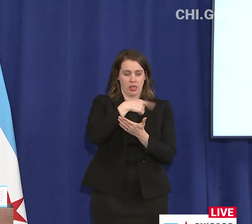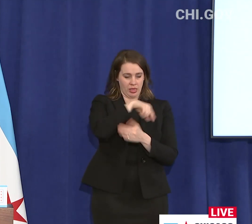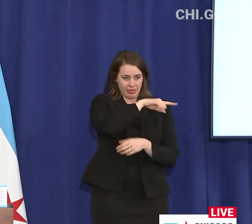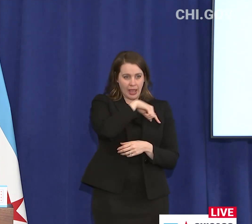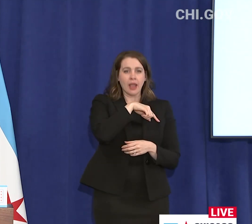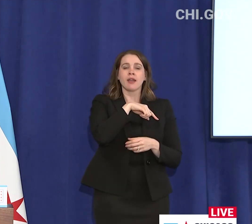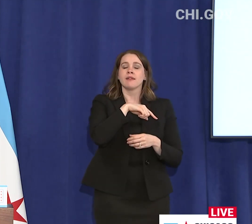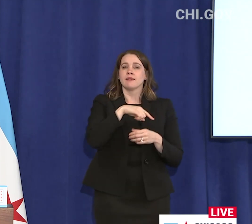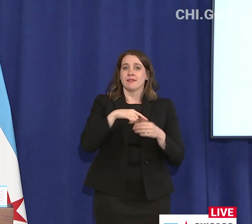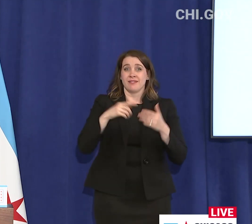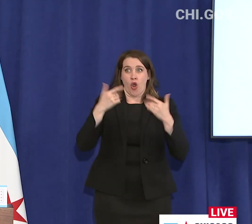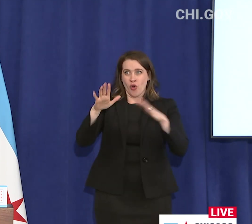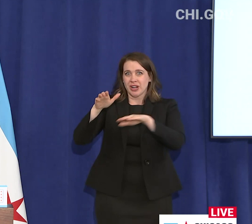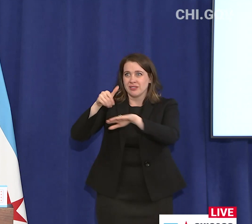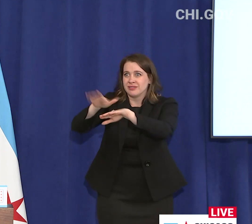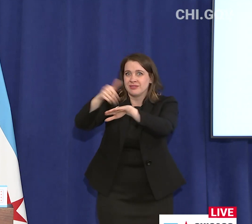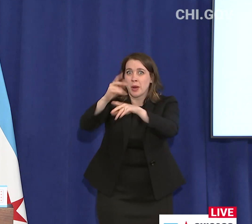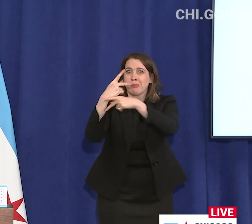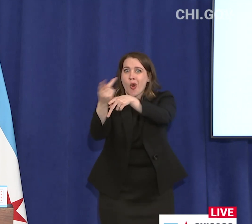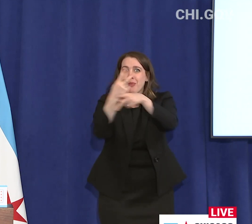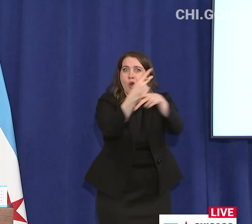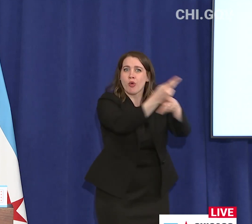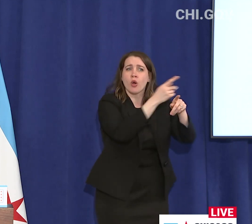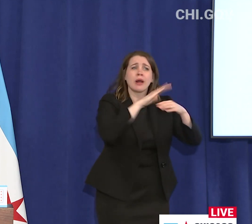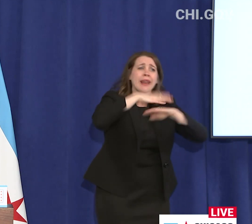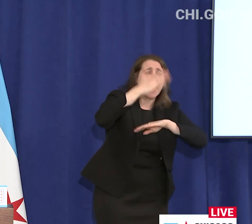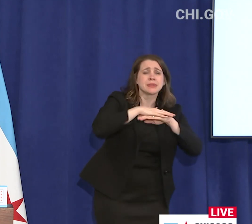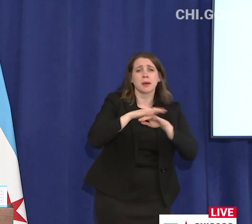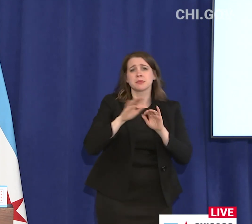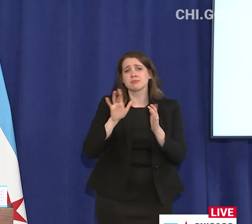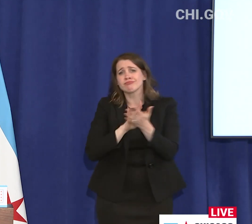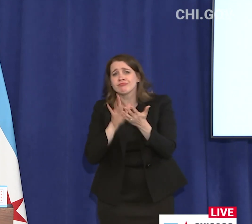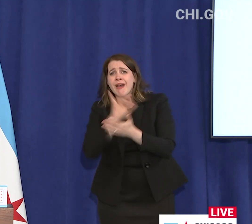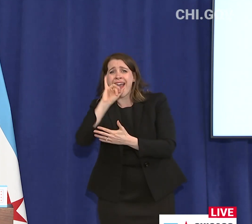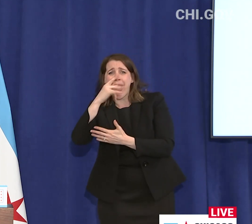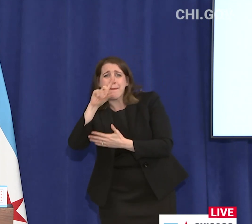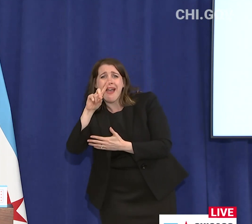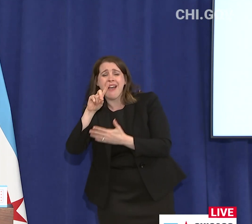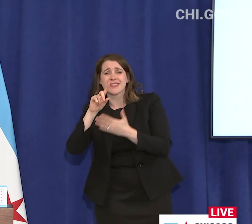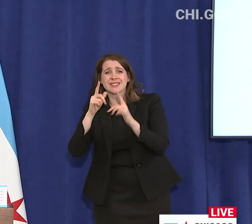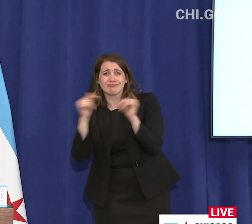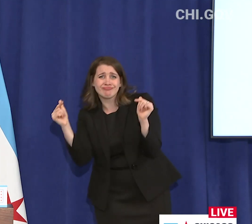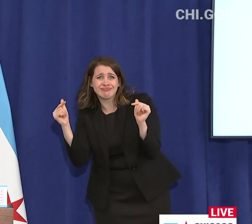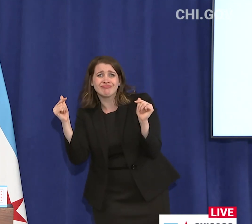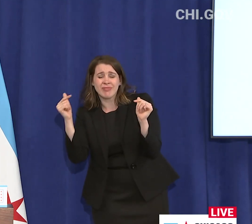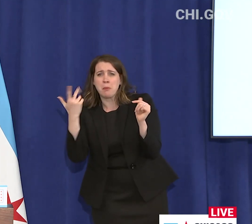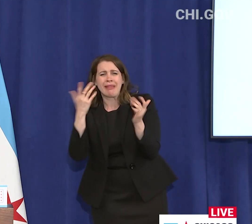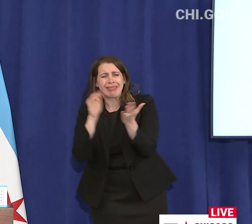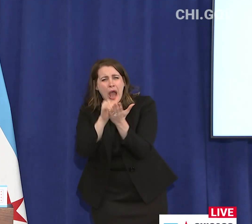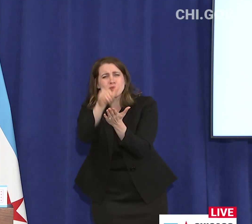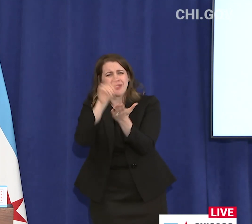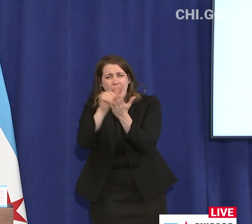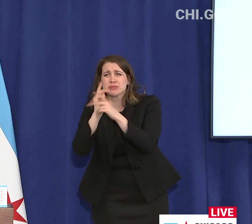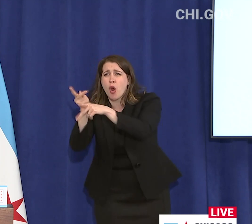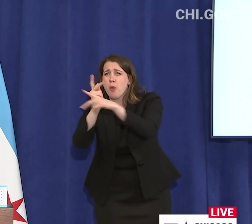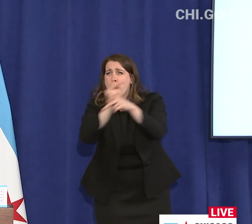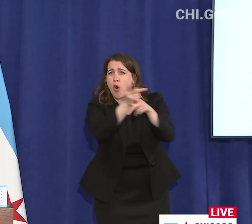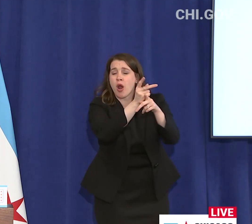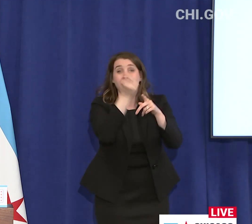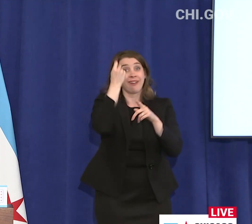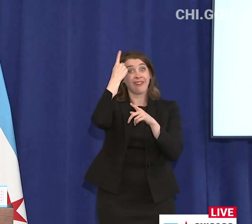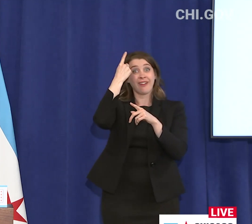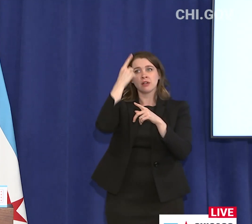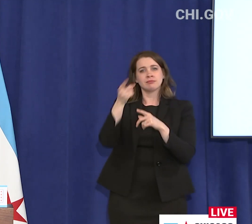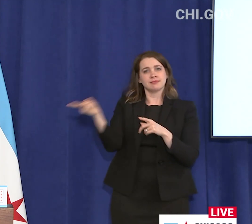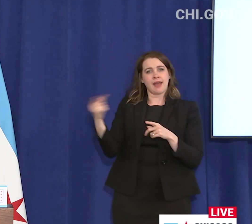thousands of devices. But if you don't have connectivity, you're going to see the kind of numbers that you see here. And we've got to solve